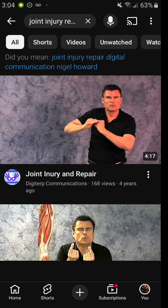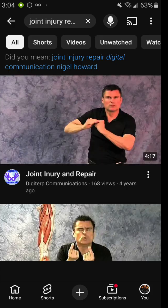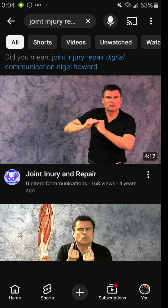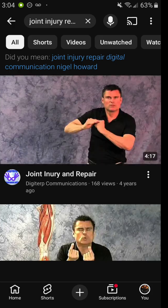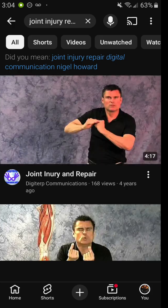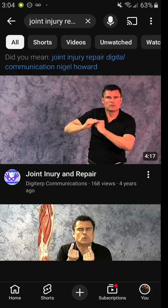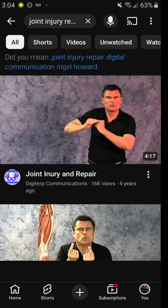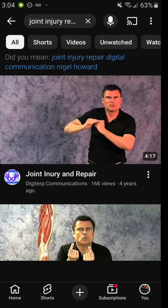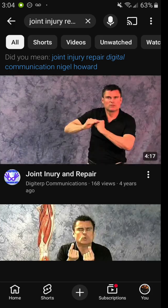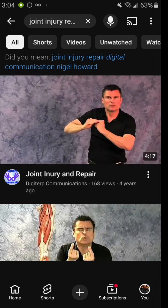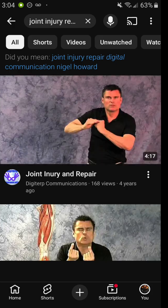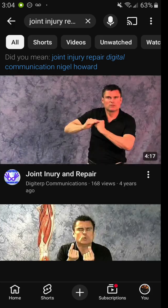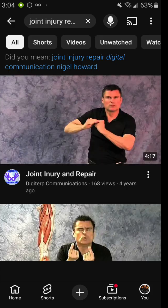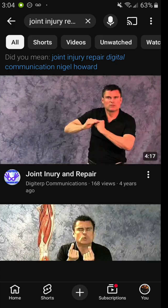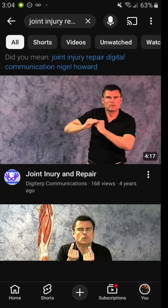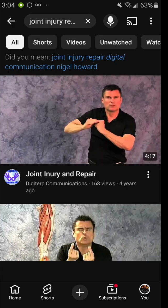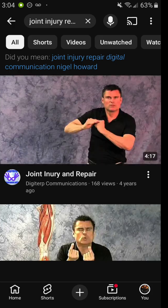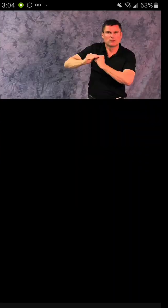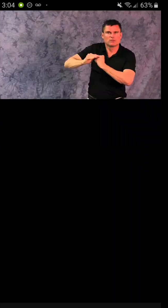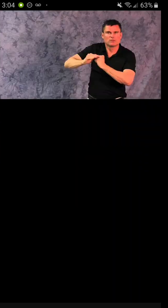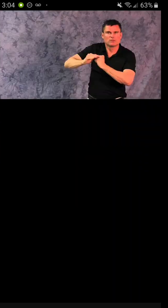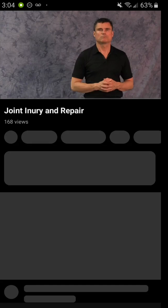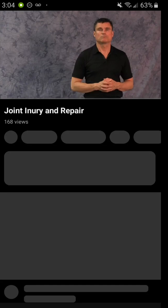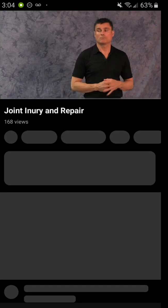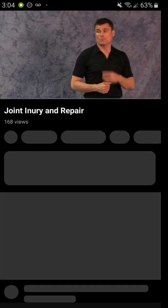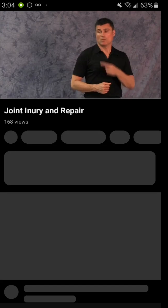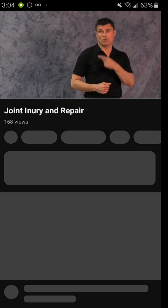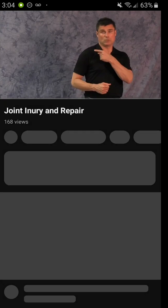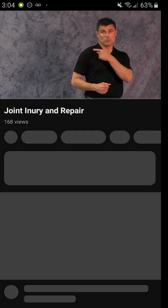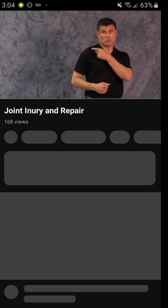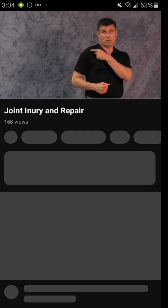just watch some cool things.